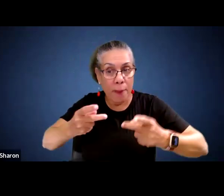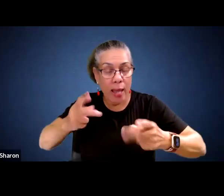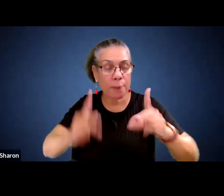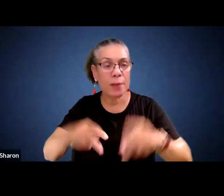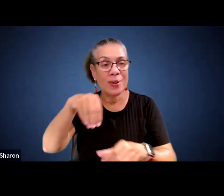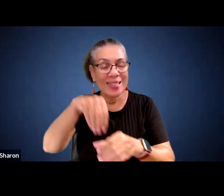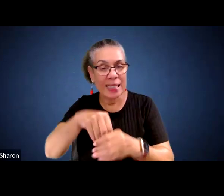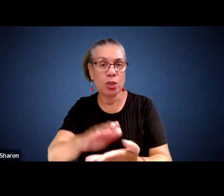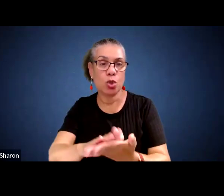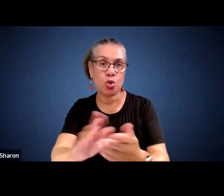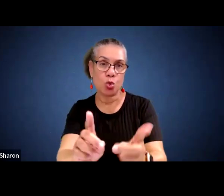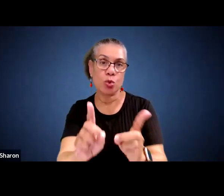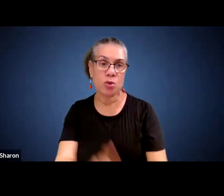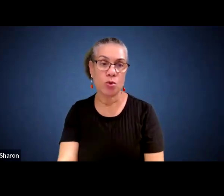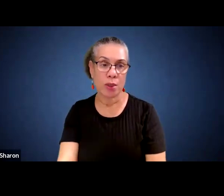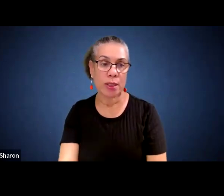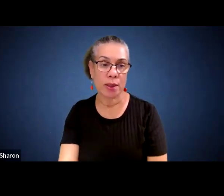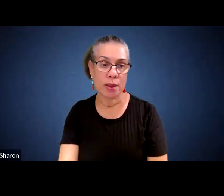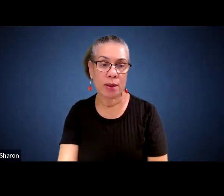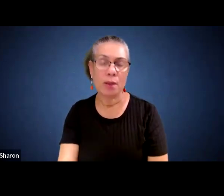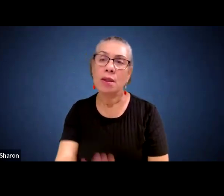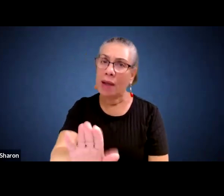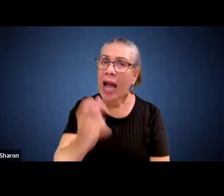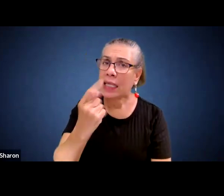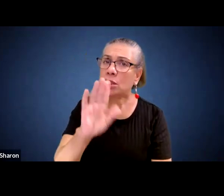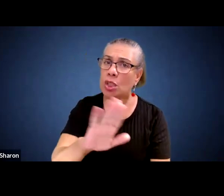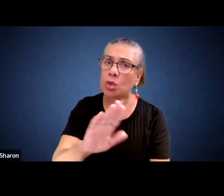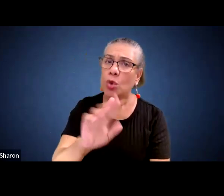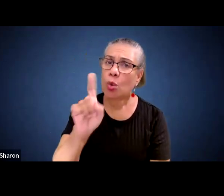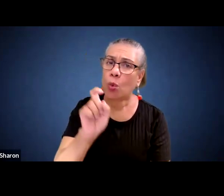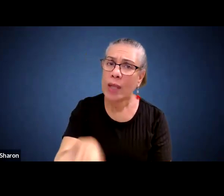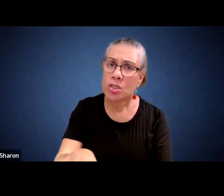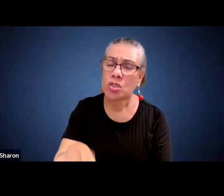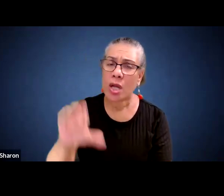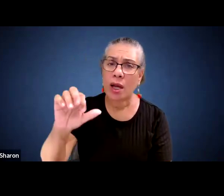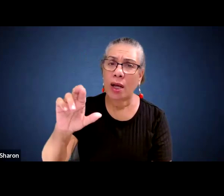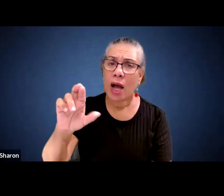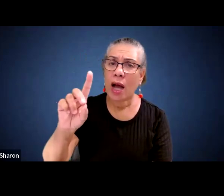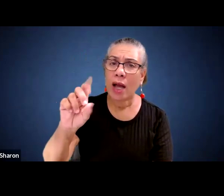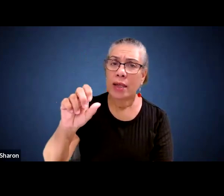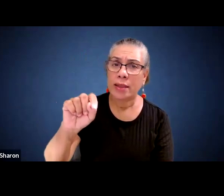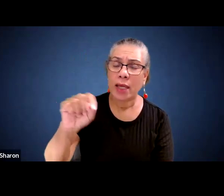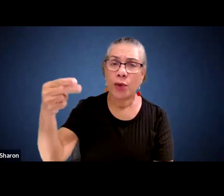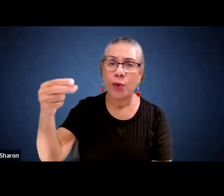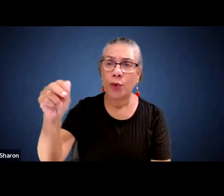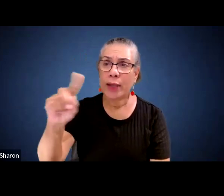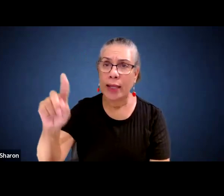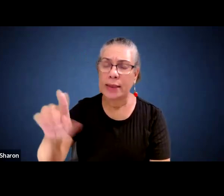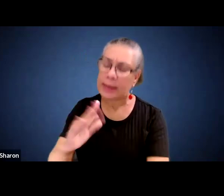district. Um, I I understand your question, and I hear you. But it's